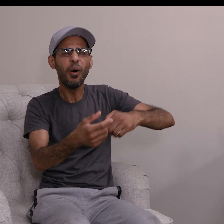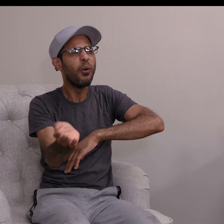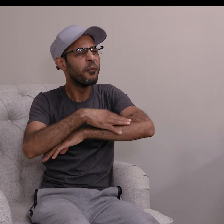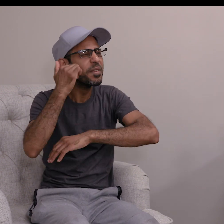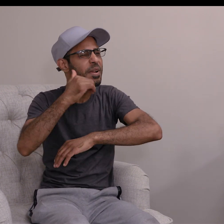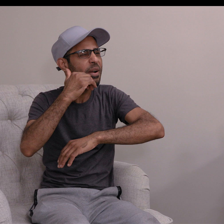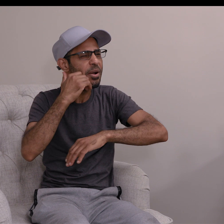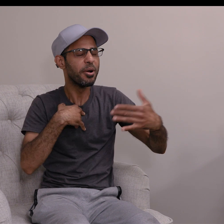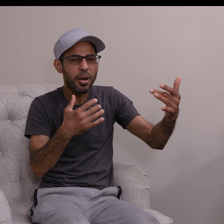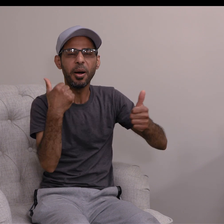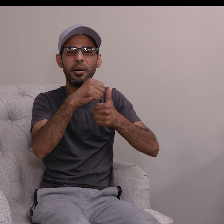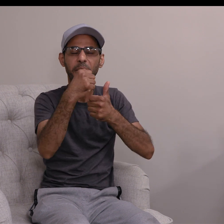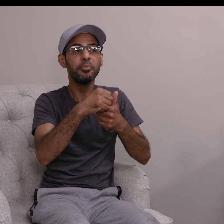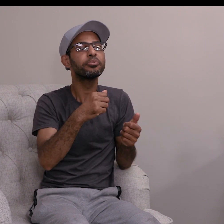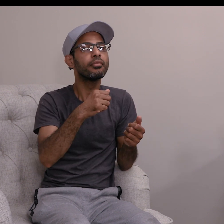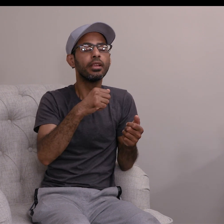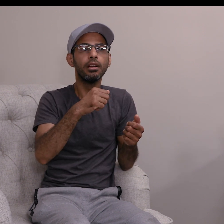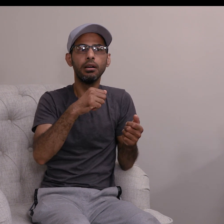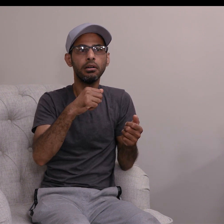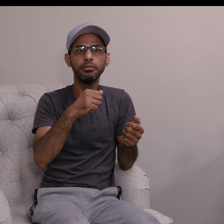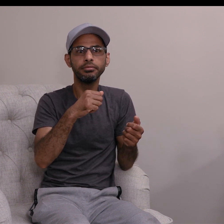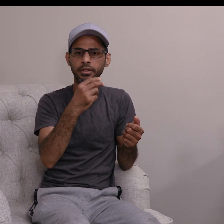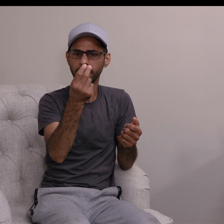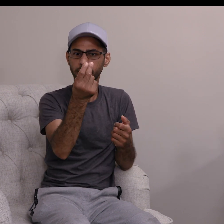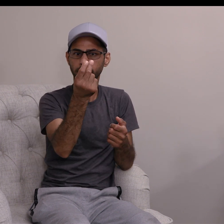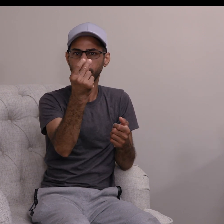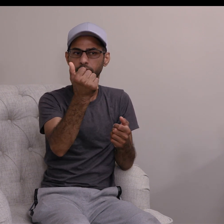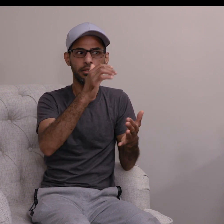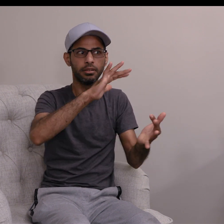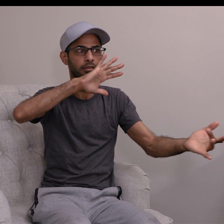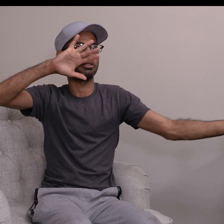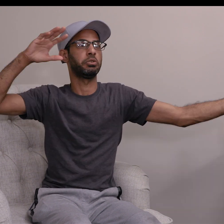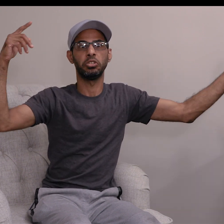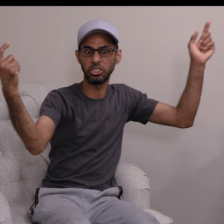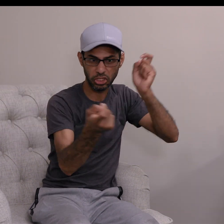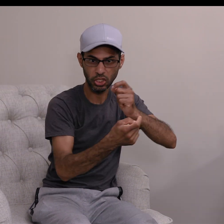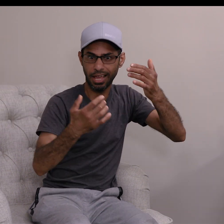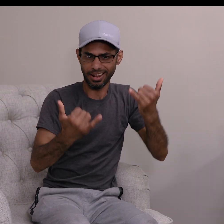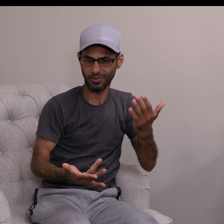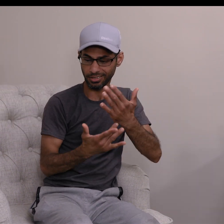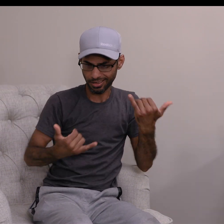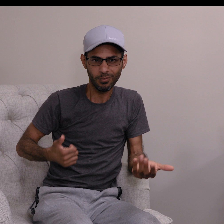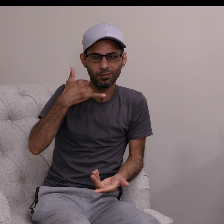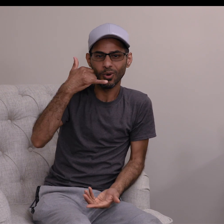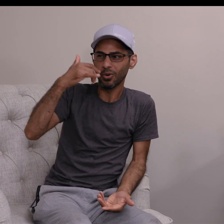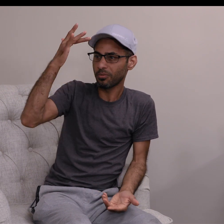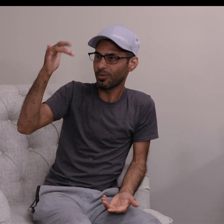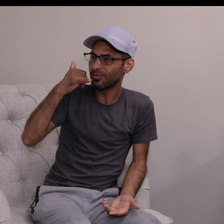room. Just, you could chat all day, every day if you wanted. So I remember when that first came out, and then all of a sudden we had this big change to now we've got